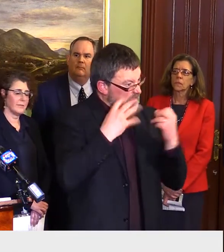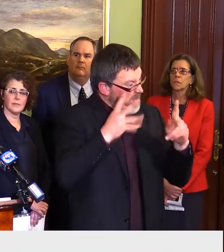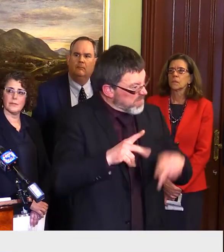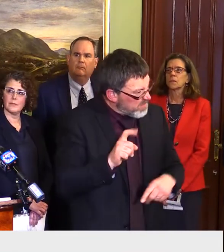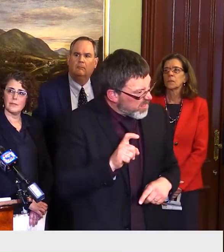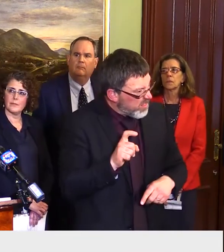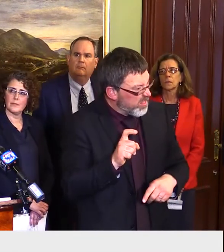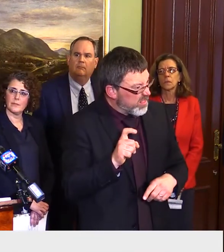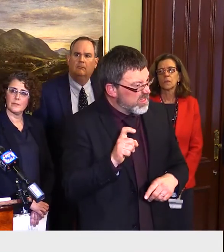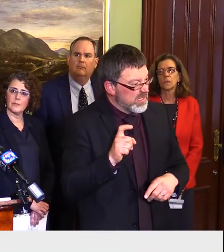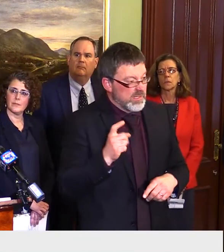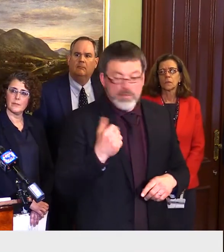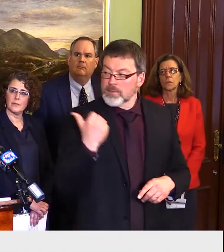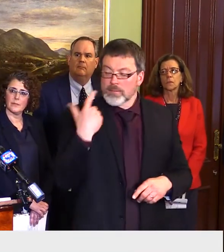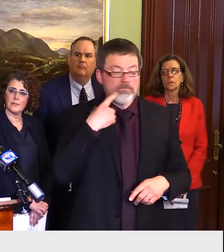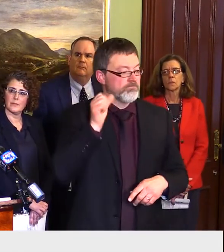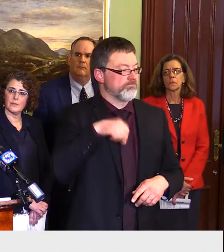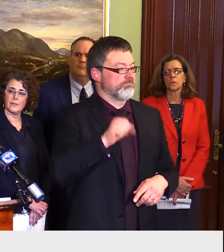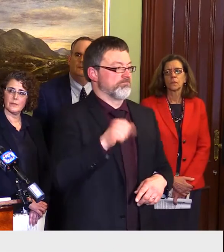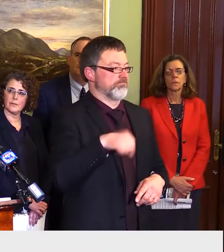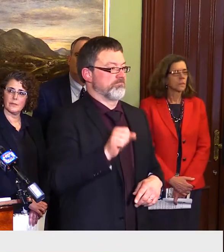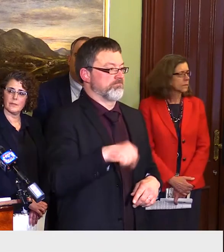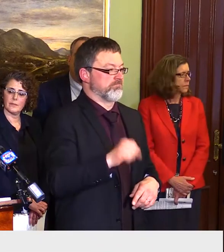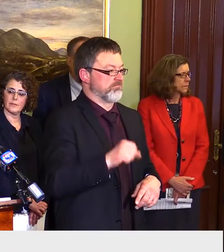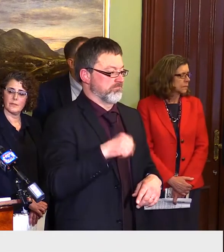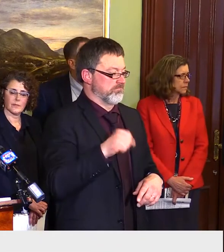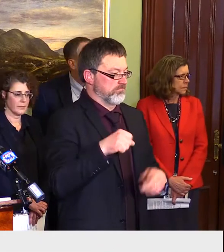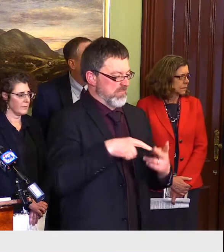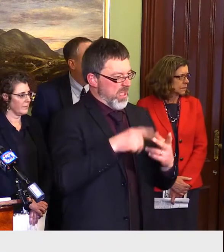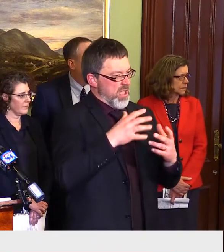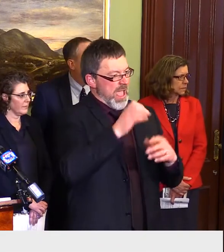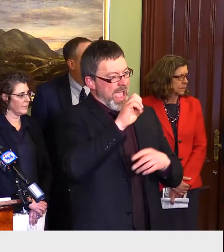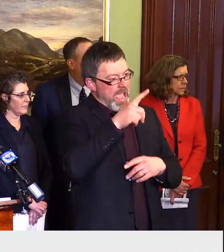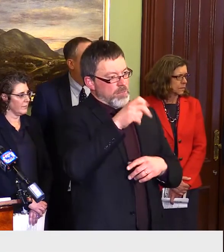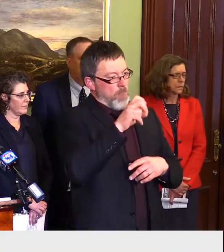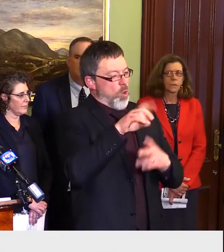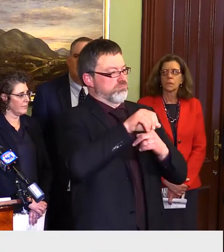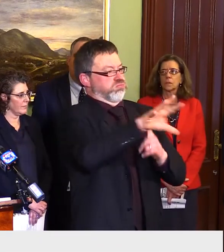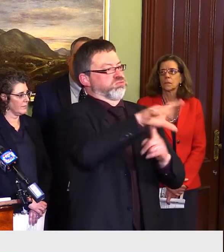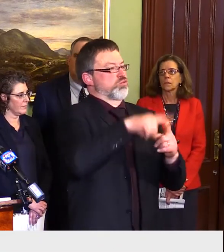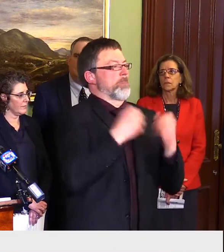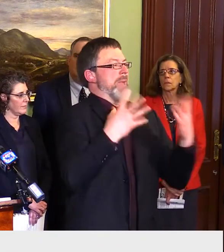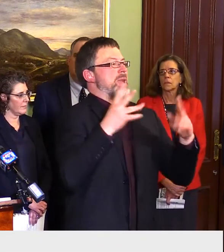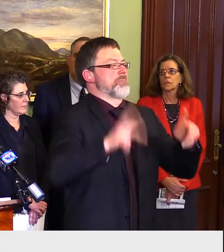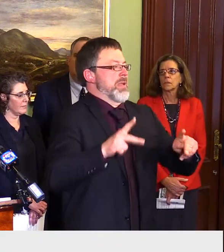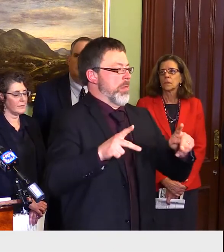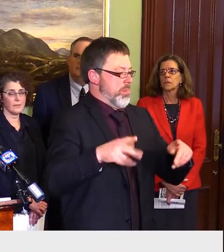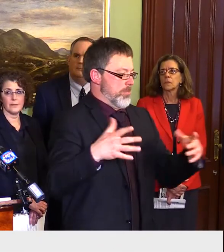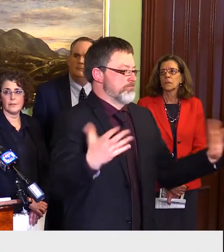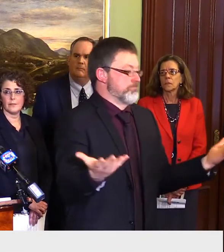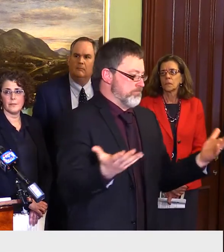Vermont that we will be working closely with. You mean because of contact with patients?